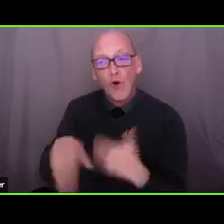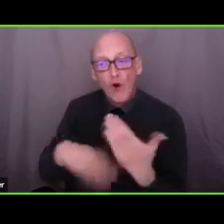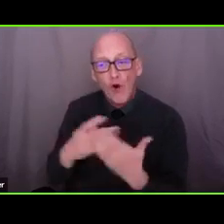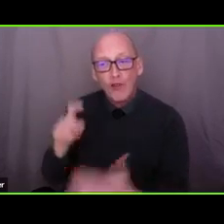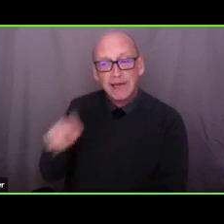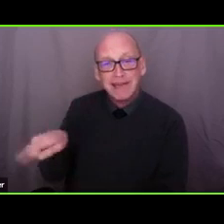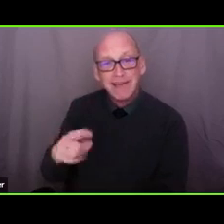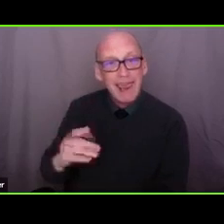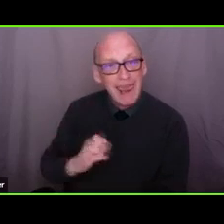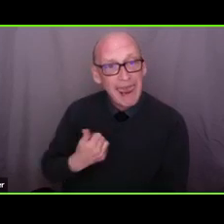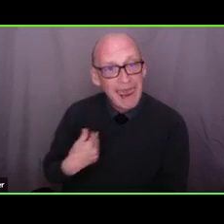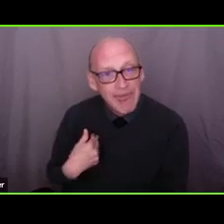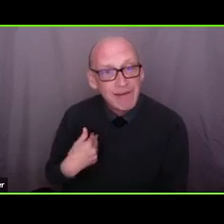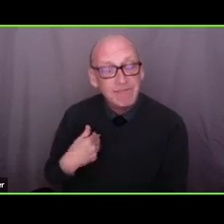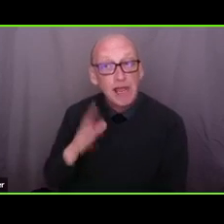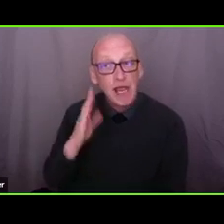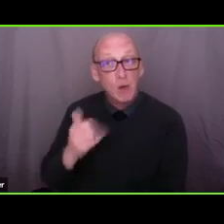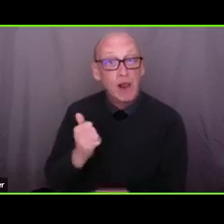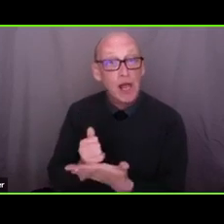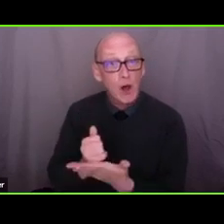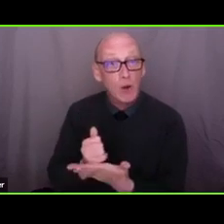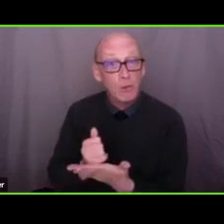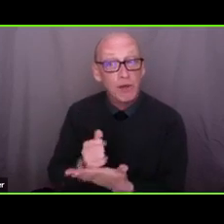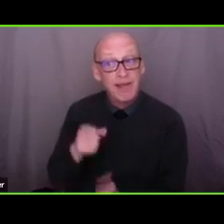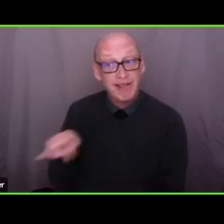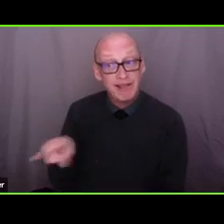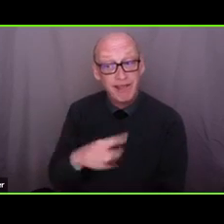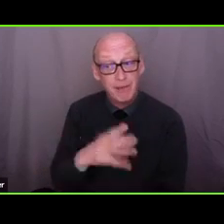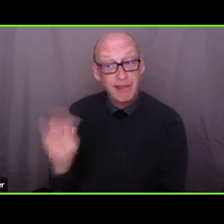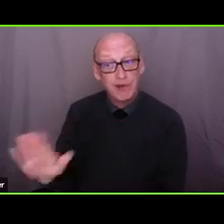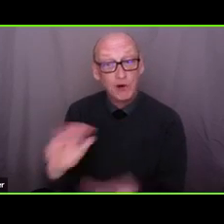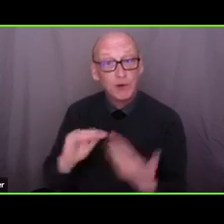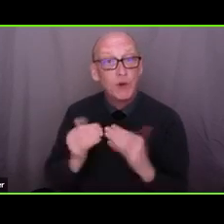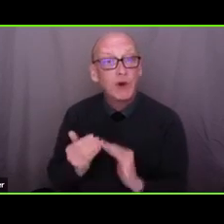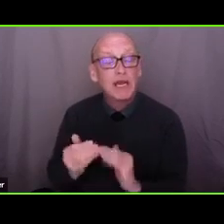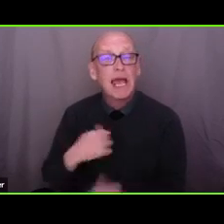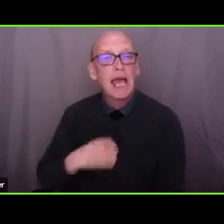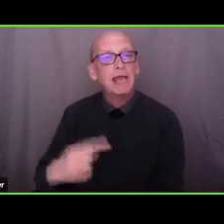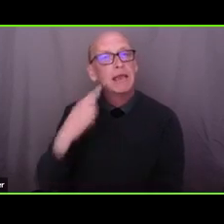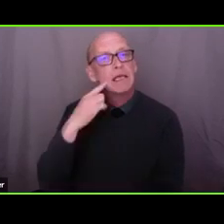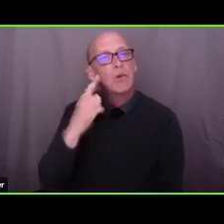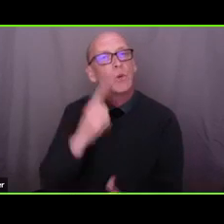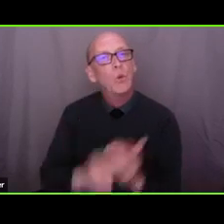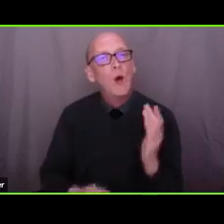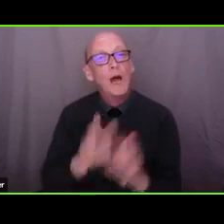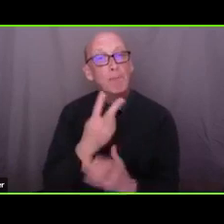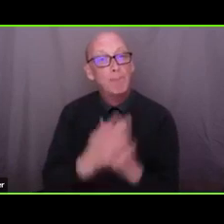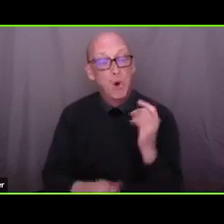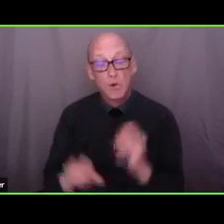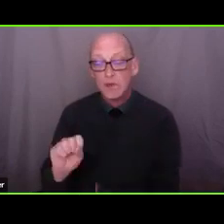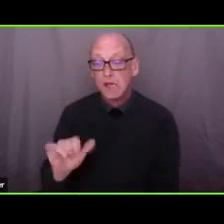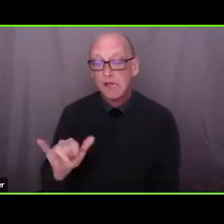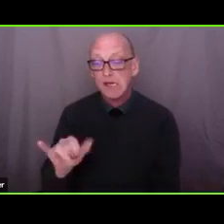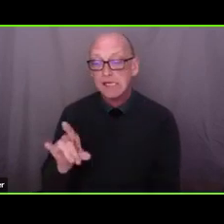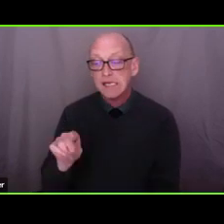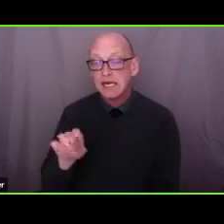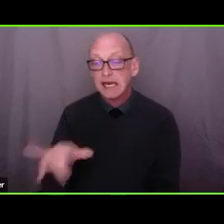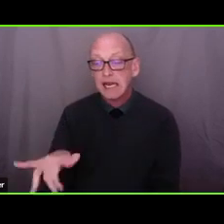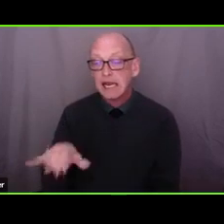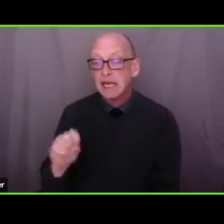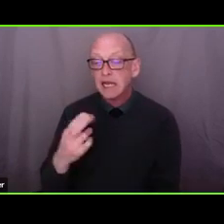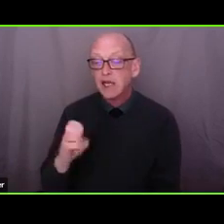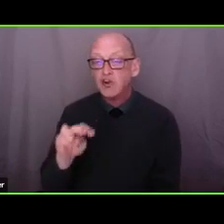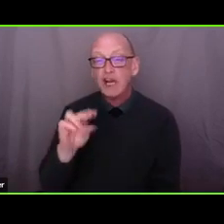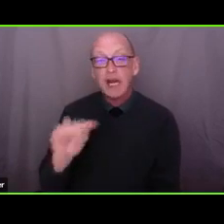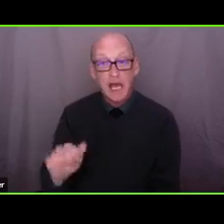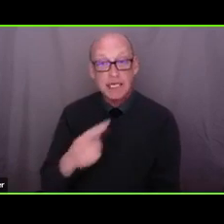that will actually be useful for them and people in their community. So I think kind of what both Sydney and Sheena have laid out as ways to